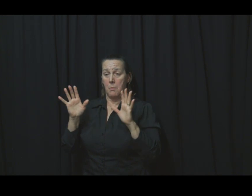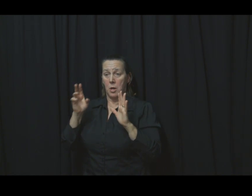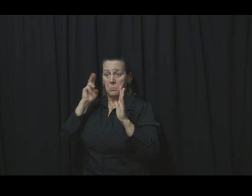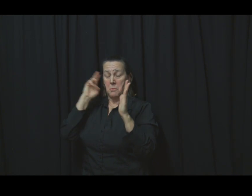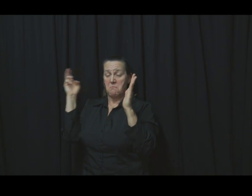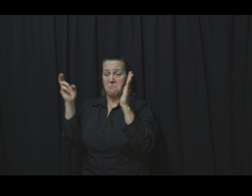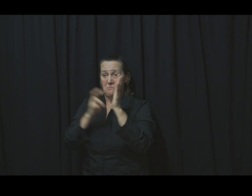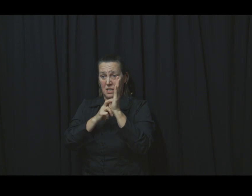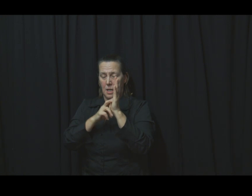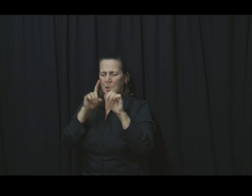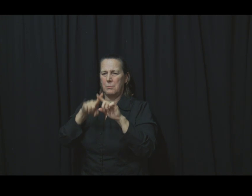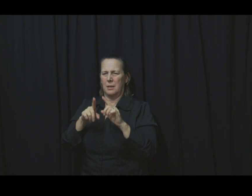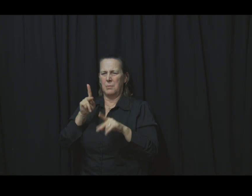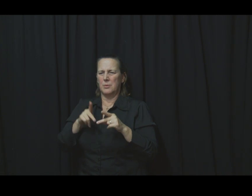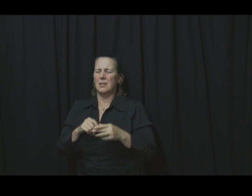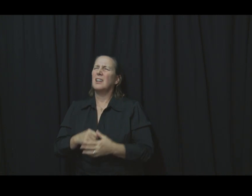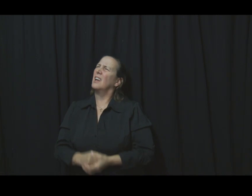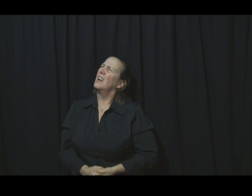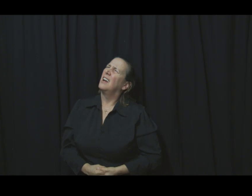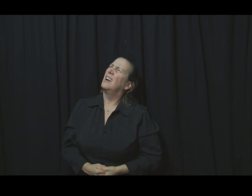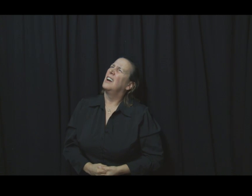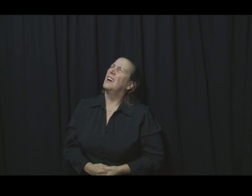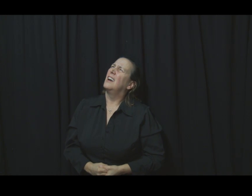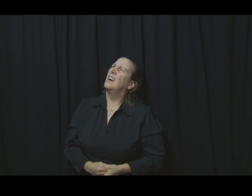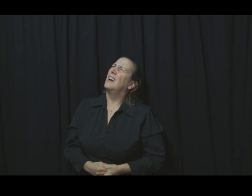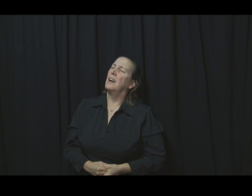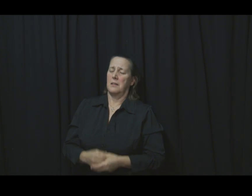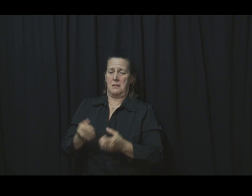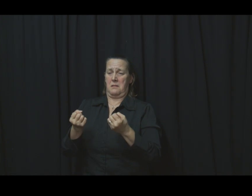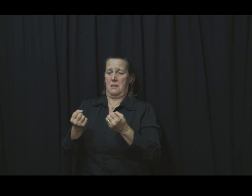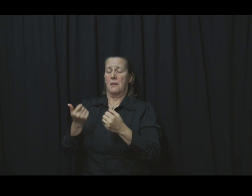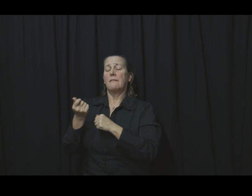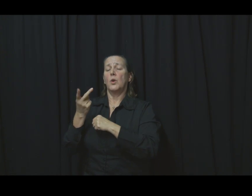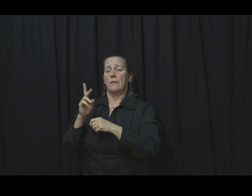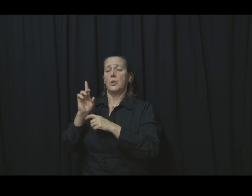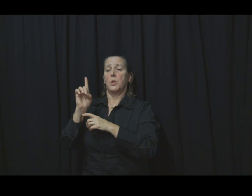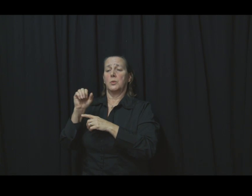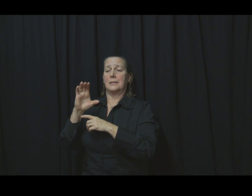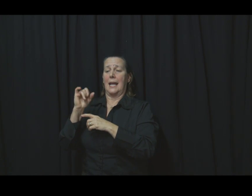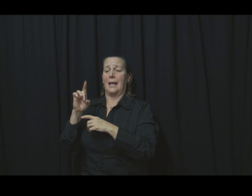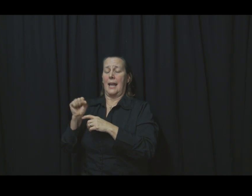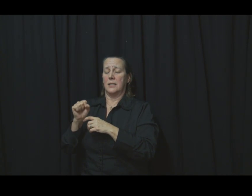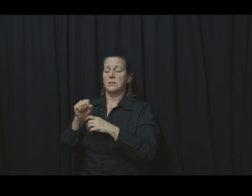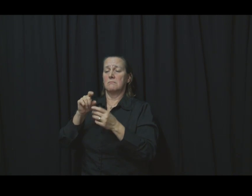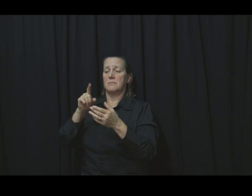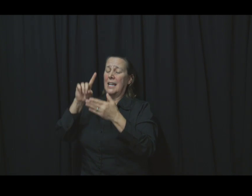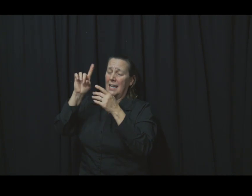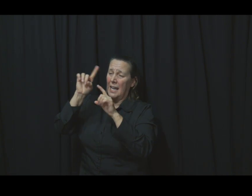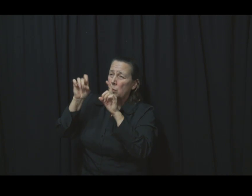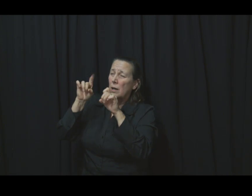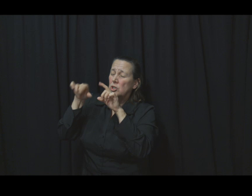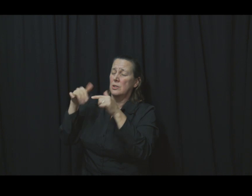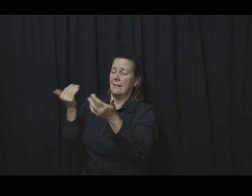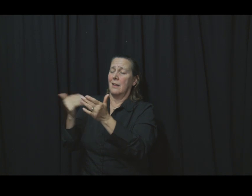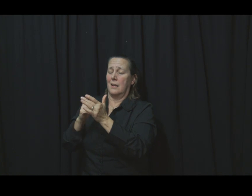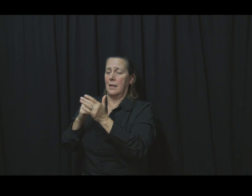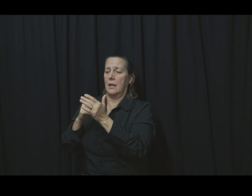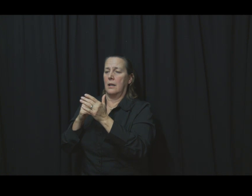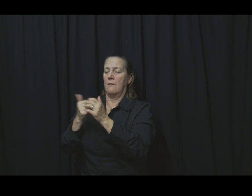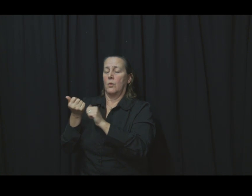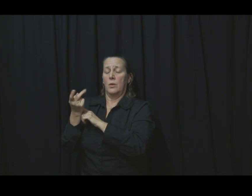went still questioning it for decades. Science and conventional scientists questioning it for